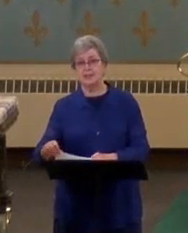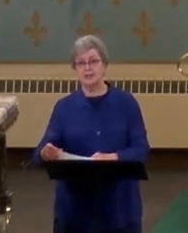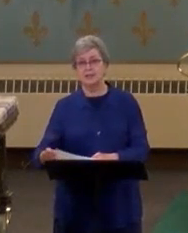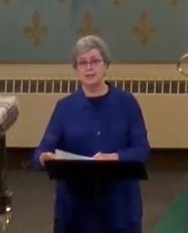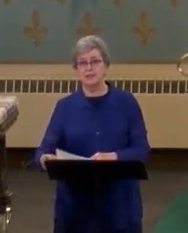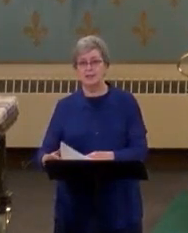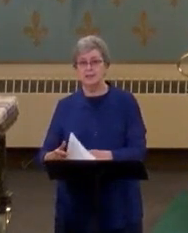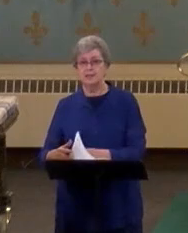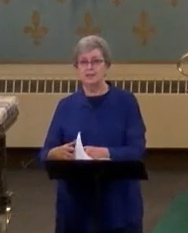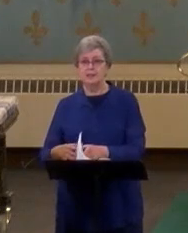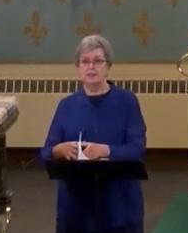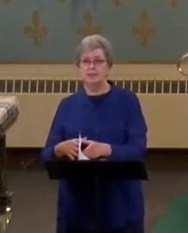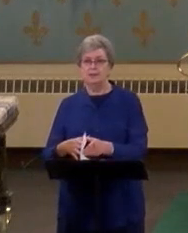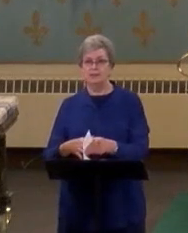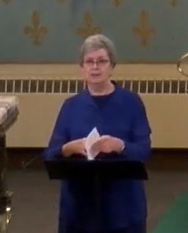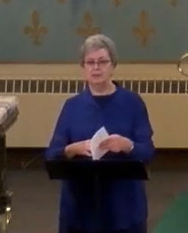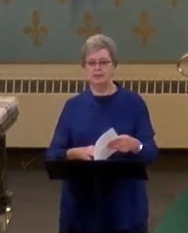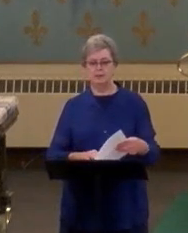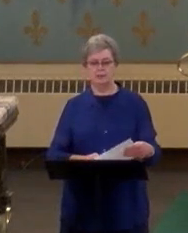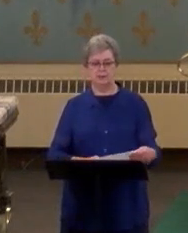heaven.